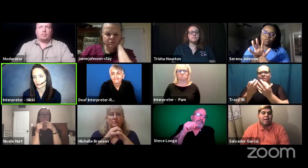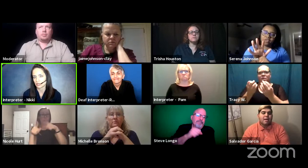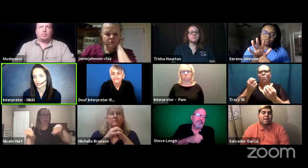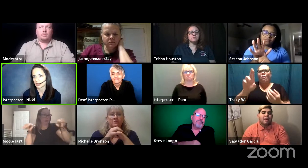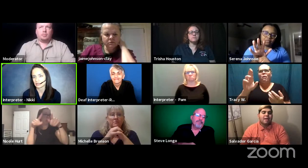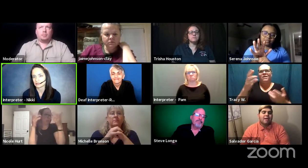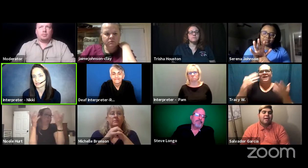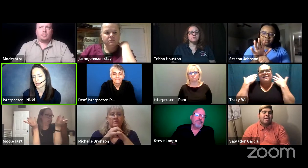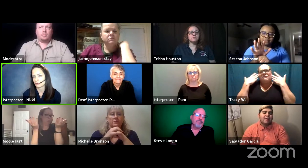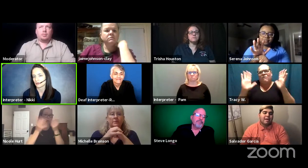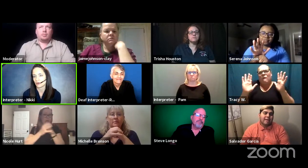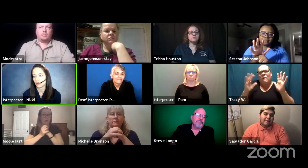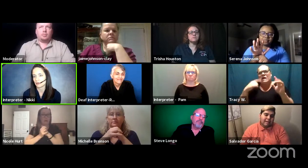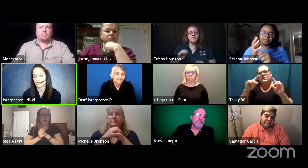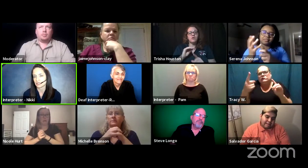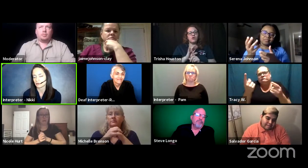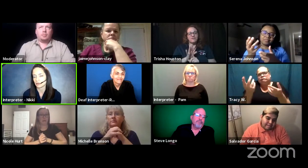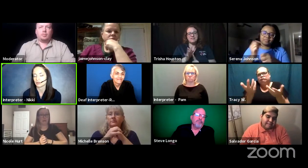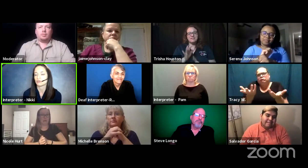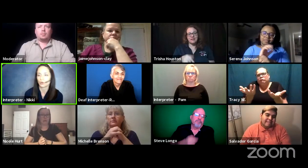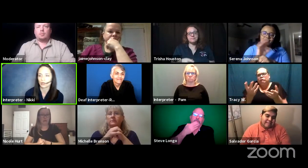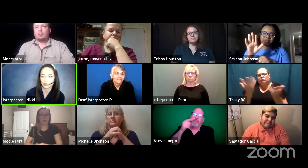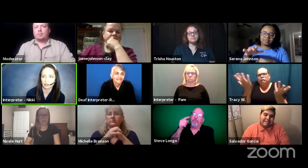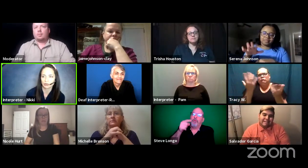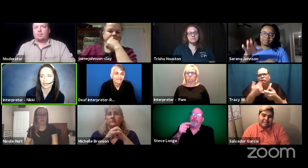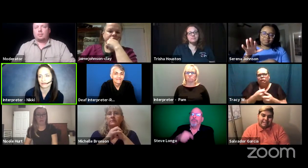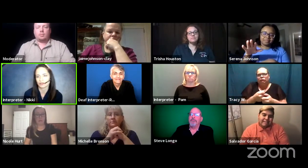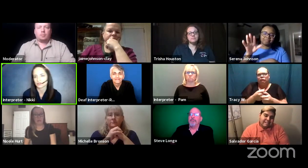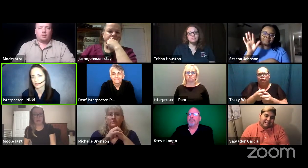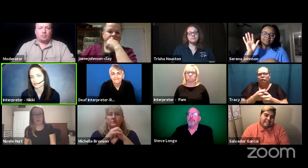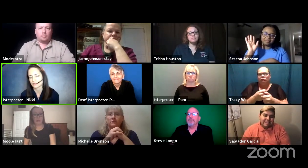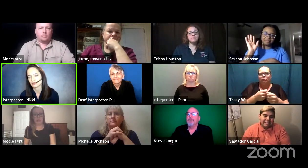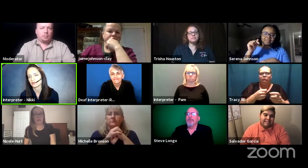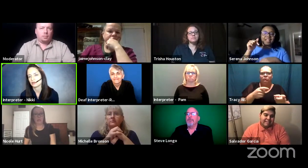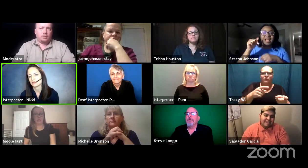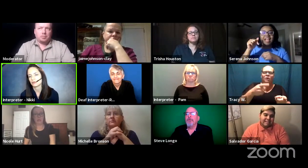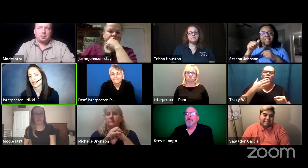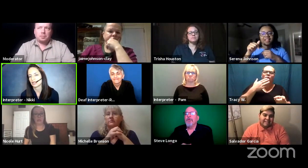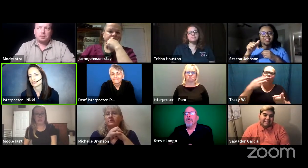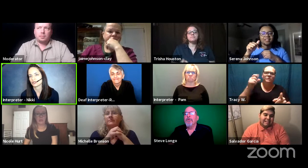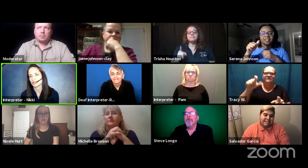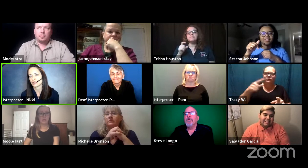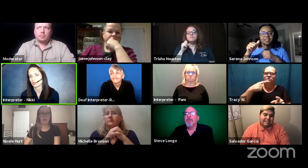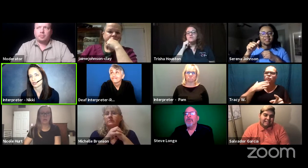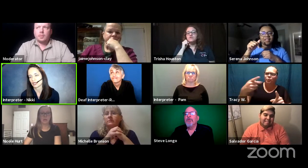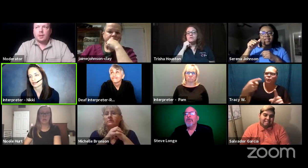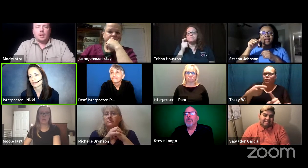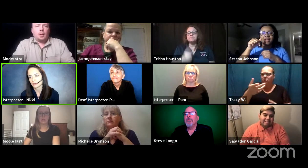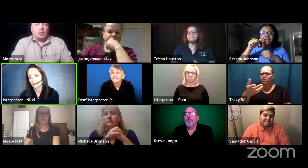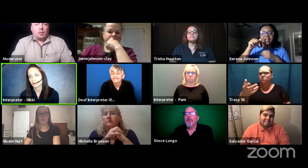their kids. I don't know. I was thinking we would avoid spring break versus plan it during spring break.